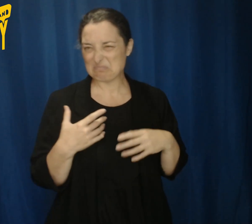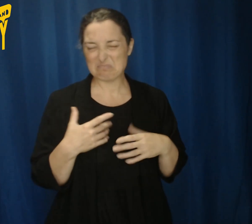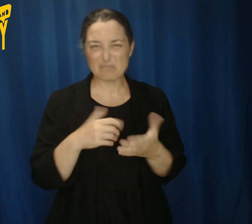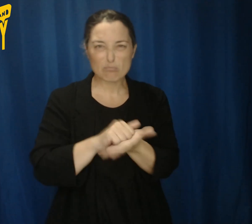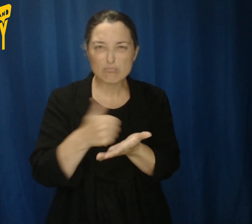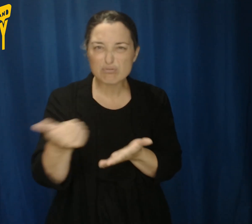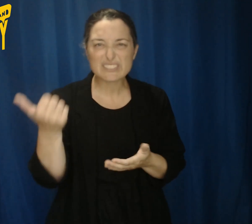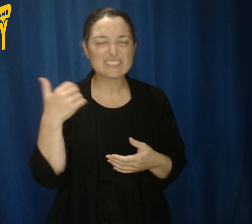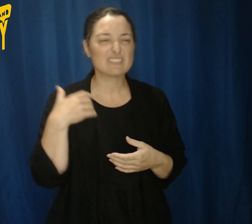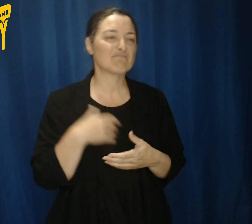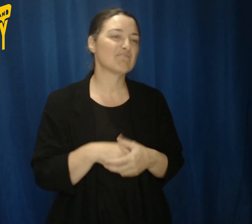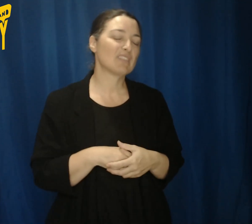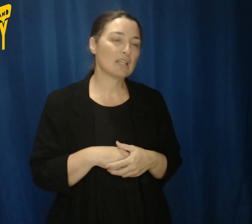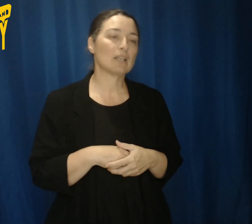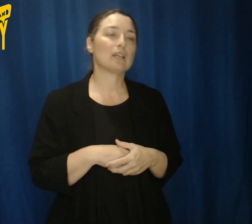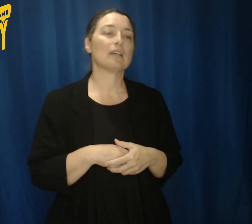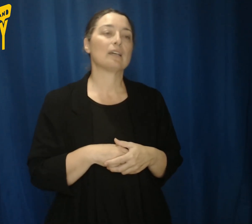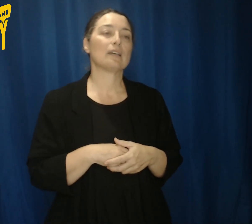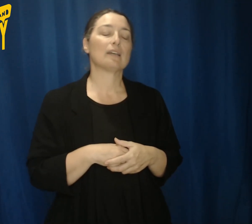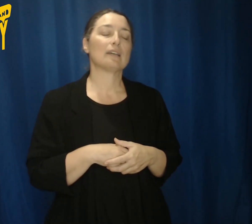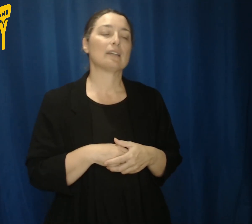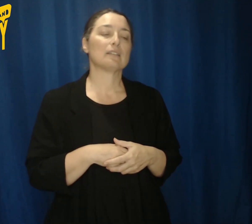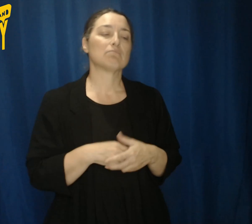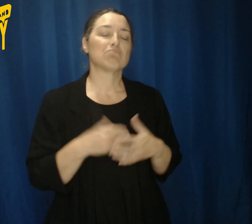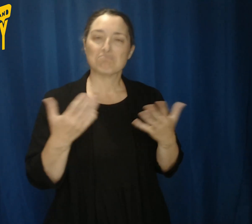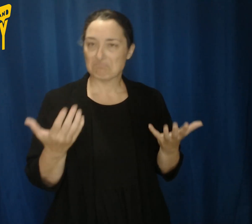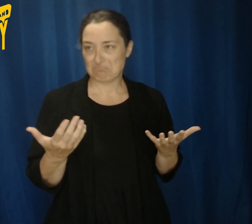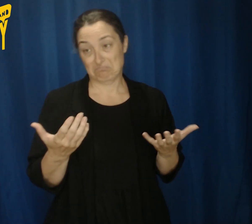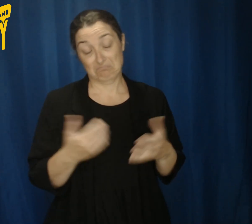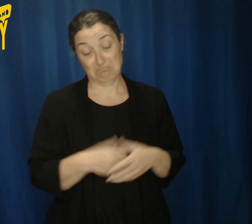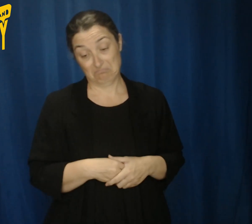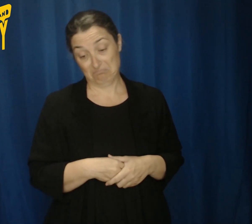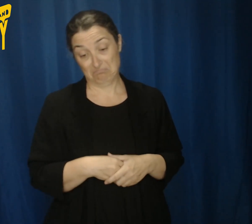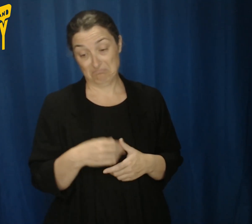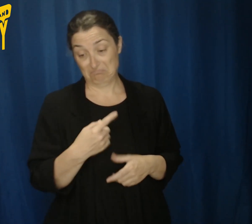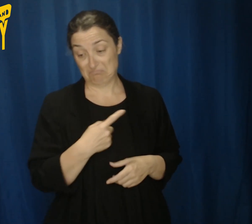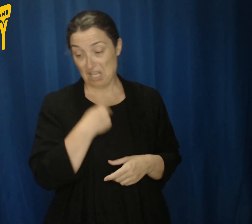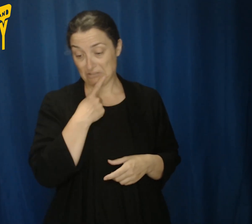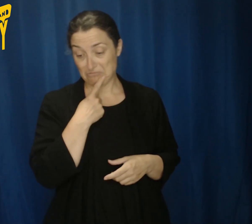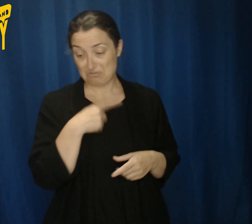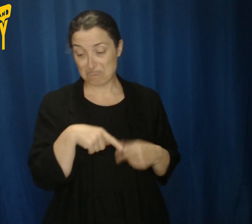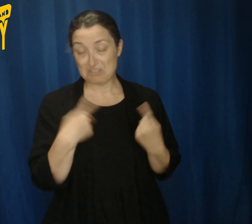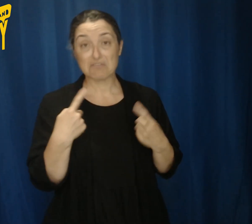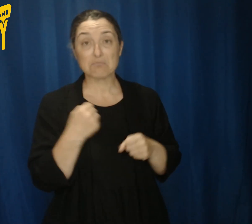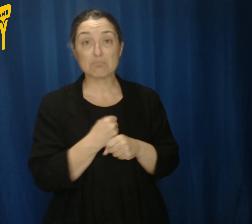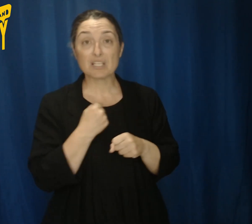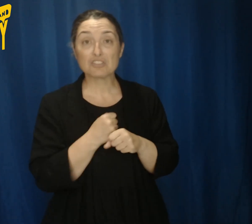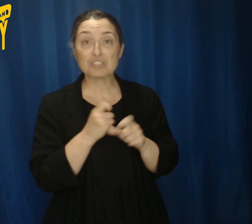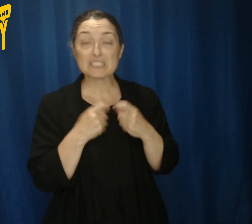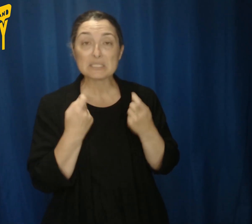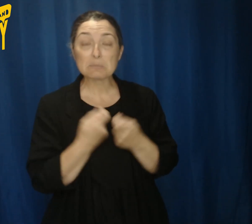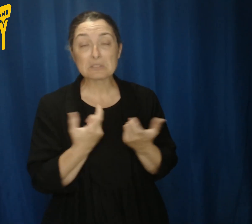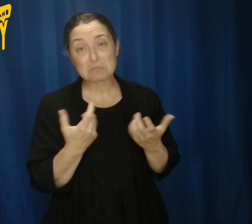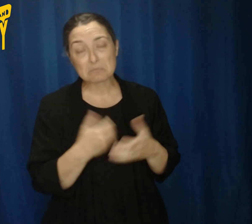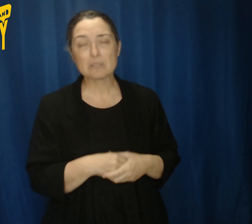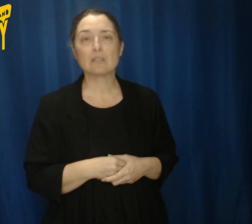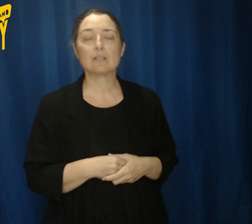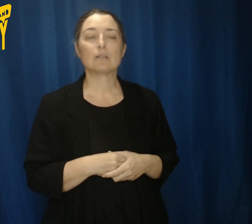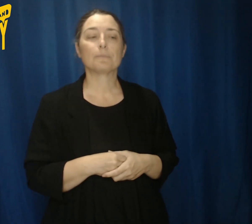blah. But so I've worked in, I don't know, 100 different production teams. So over time, if you